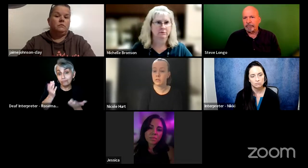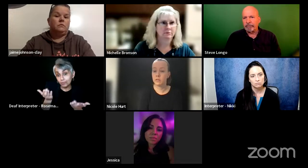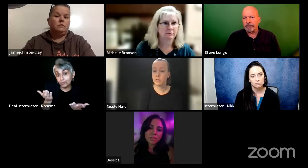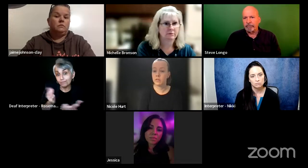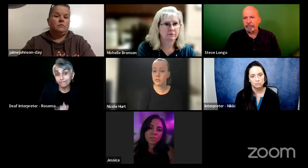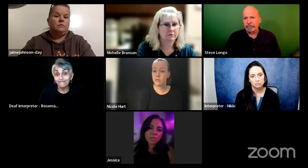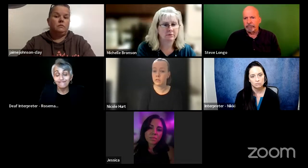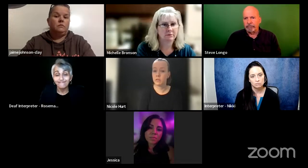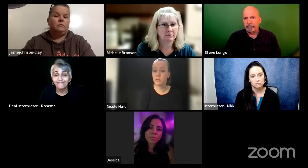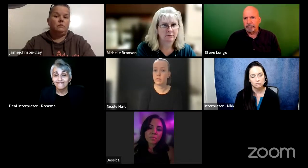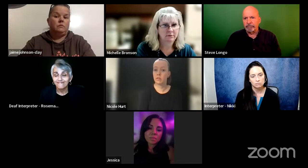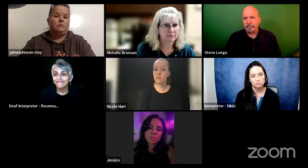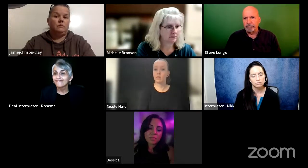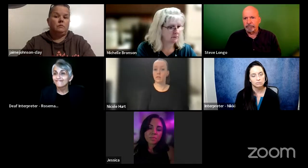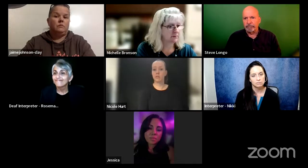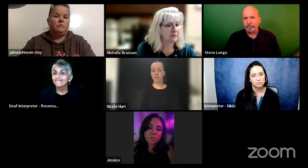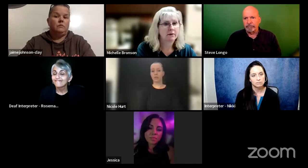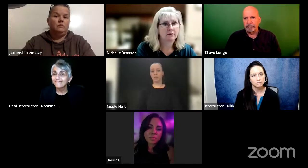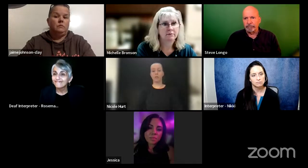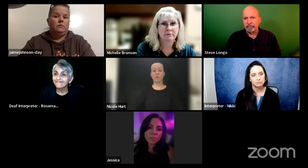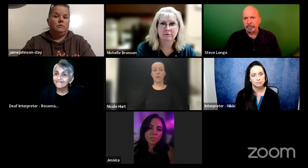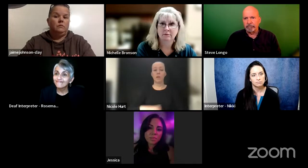be a great addition.